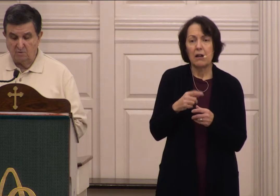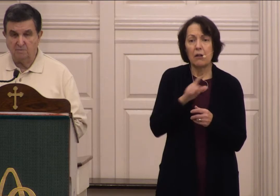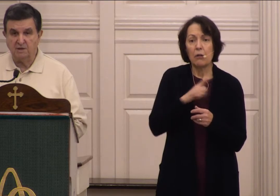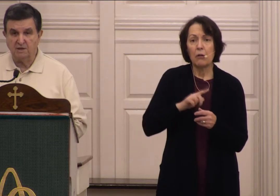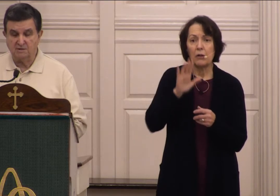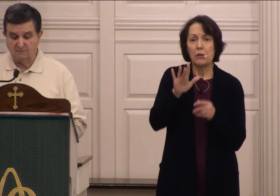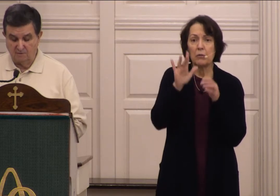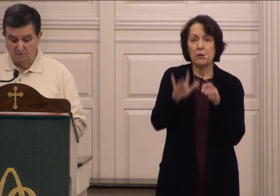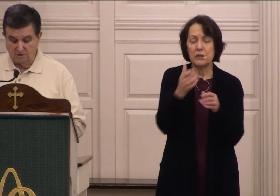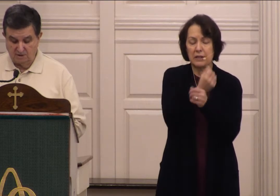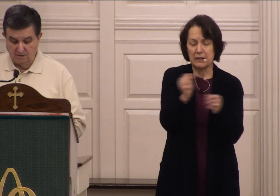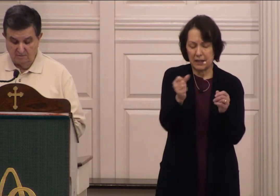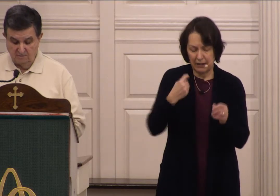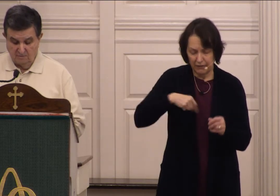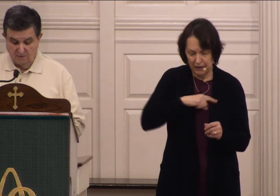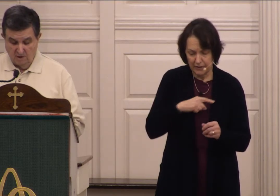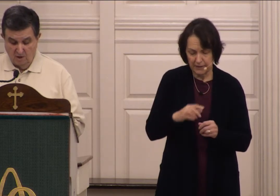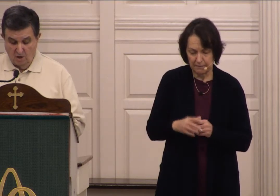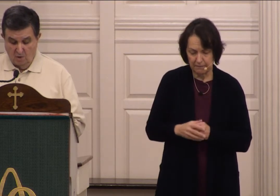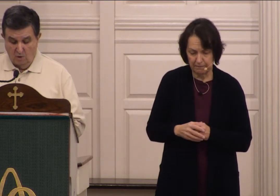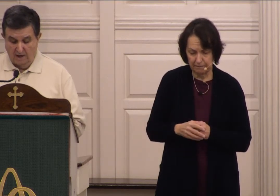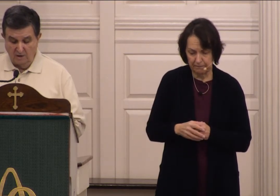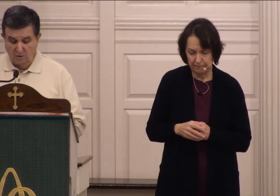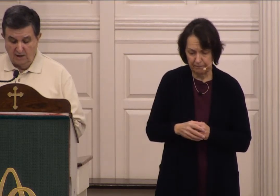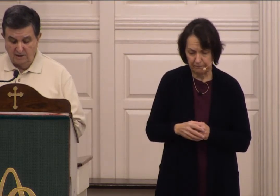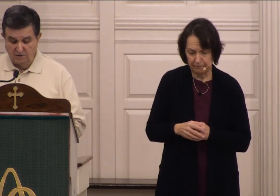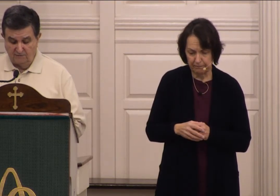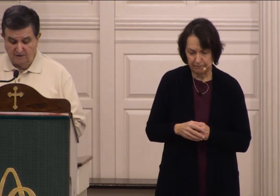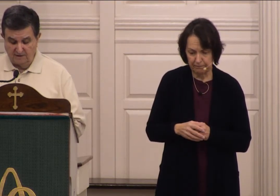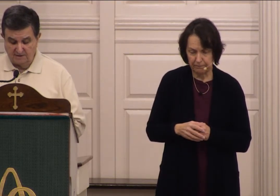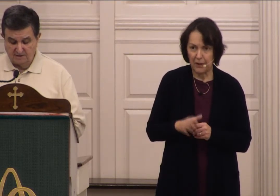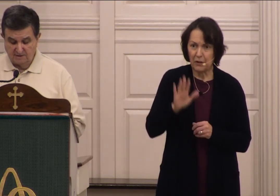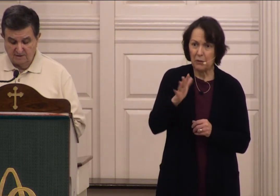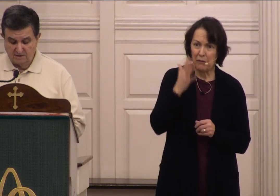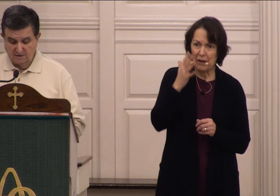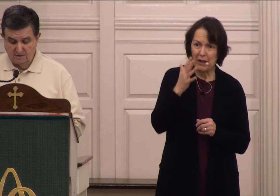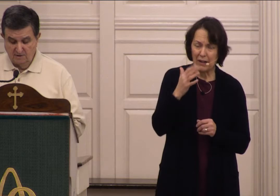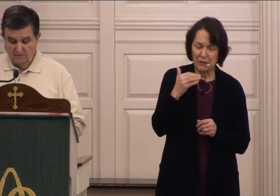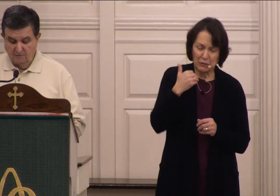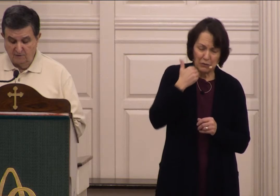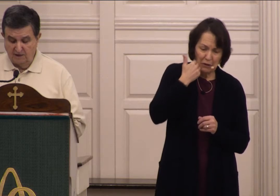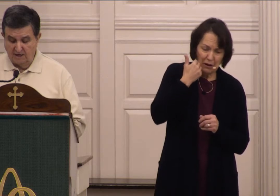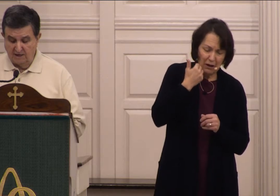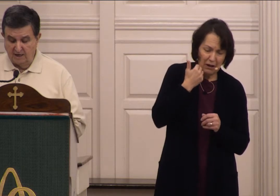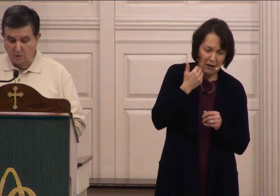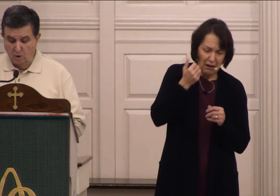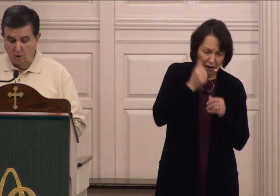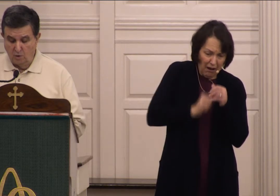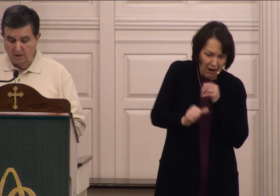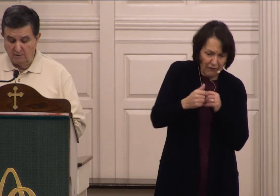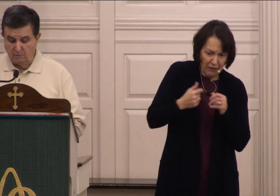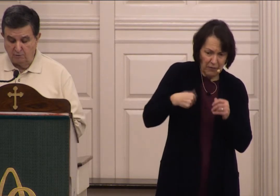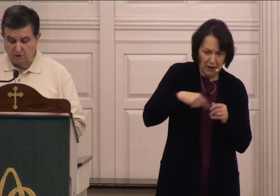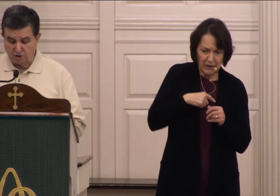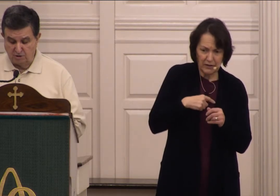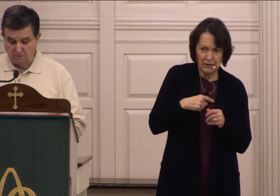because of your mercy. Why do you hide your face, forgetting our woe and our